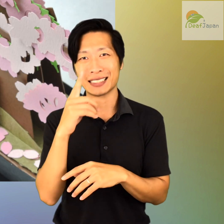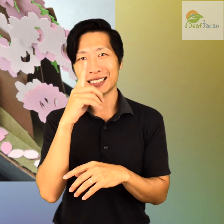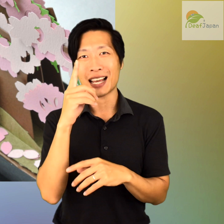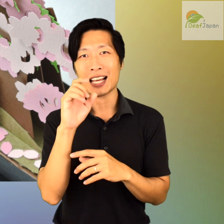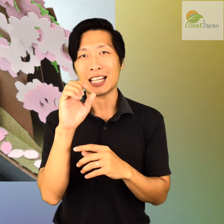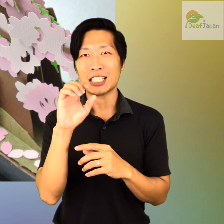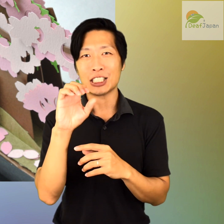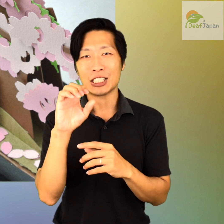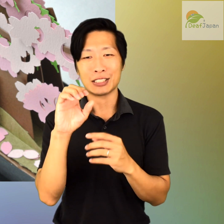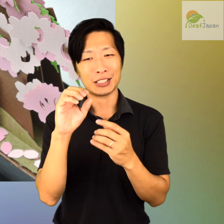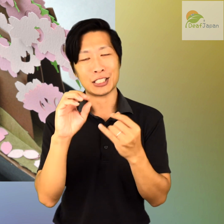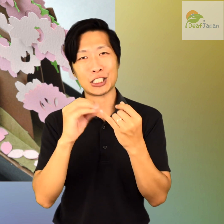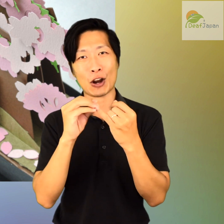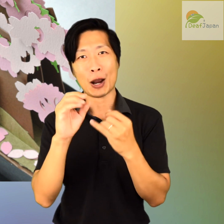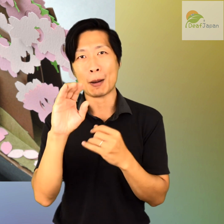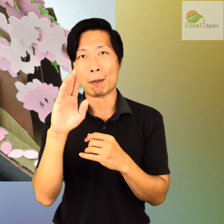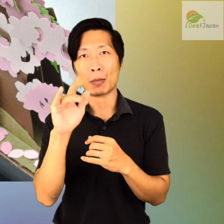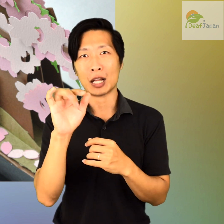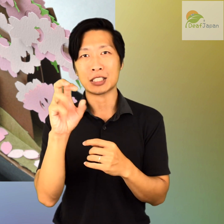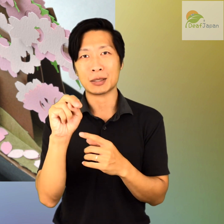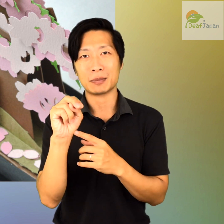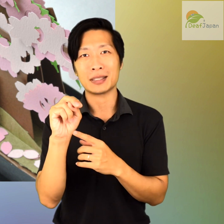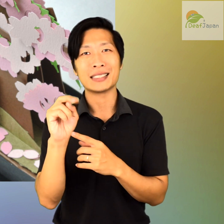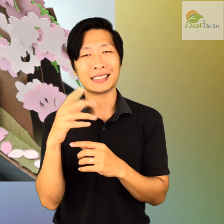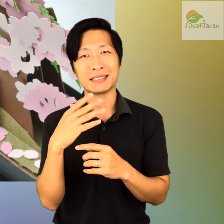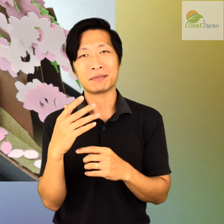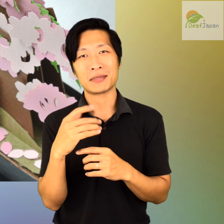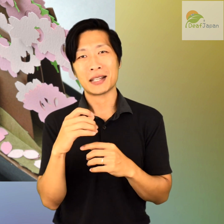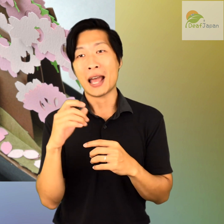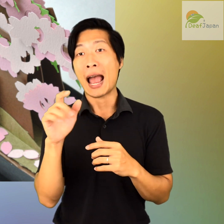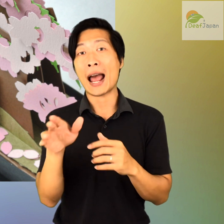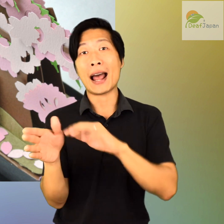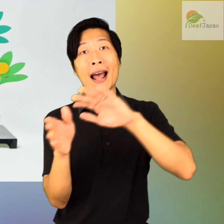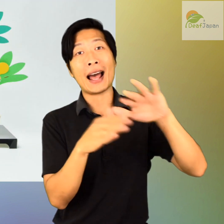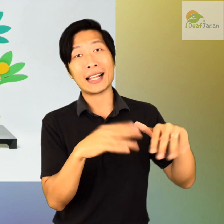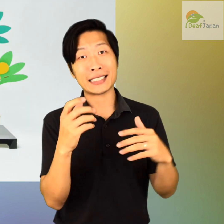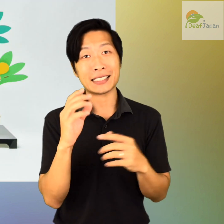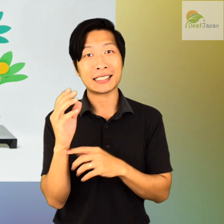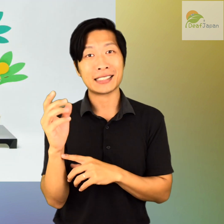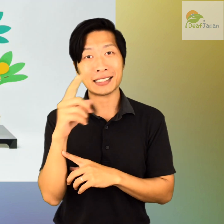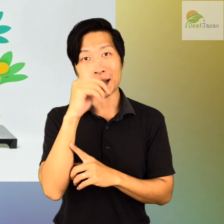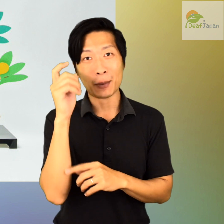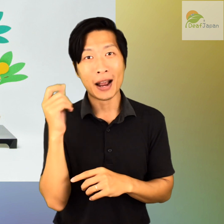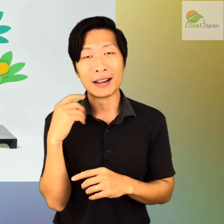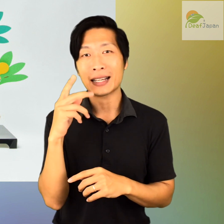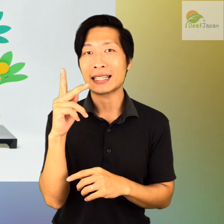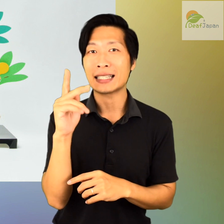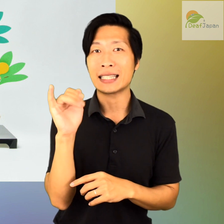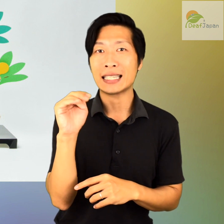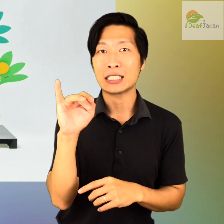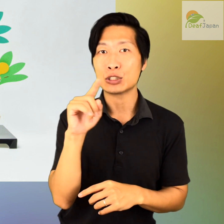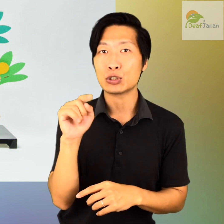cherry blossom viewing season. And for the hot and humid months of summer, there's kinzu